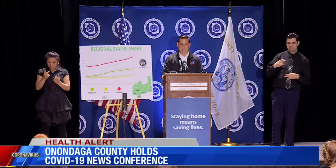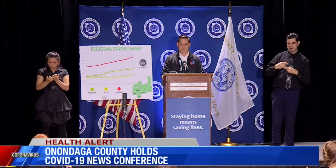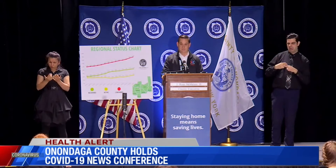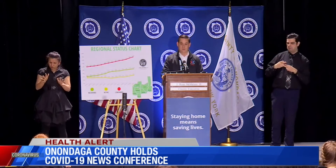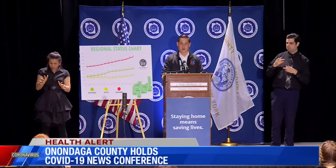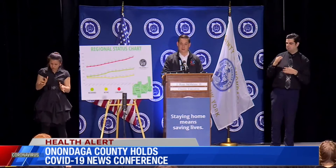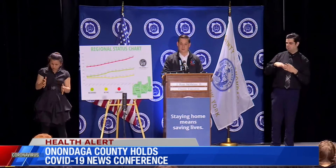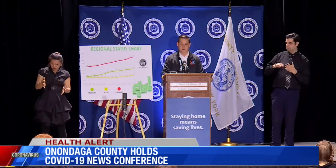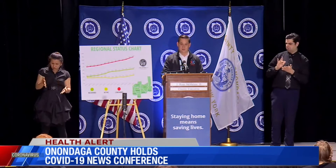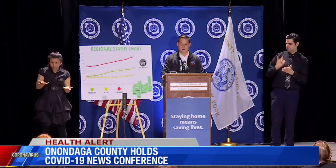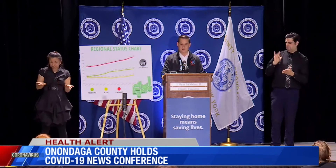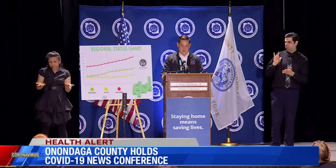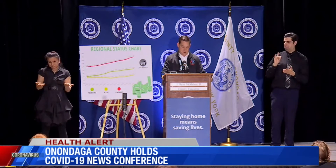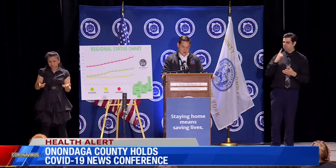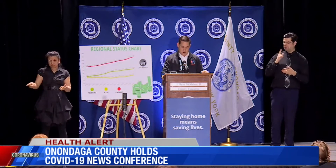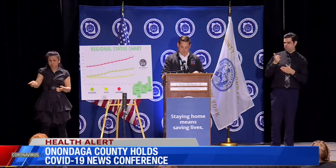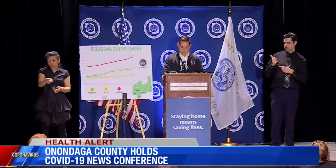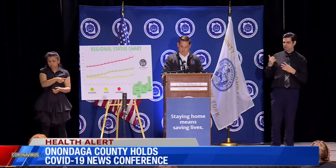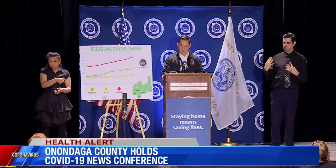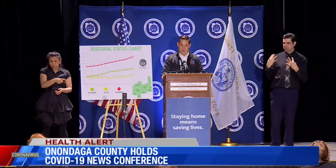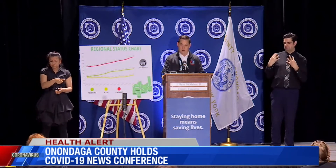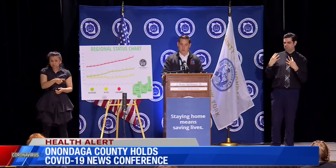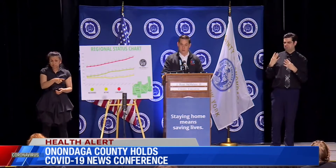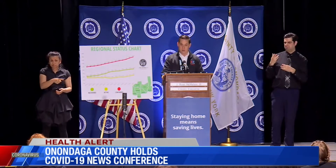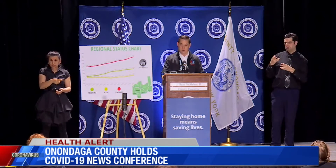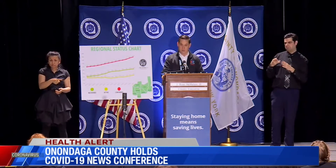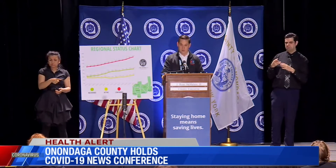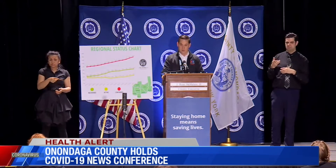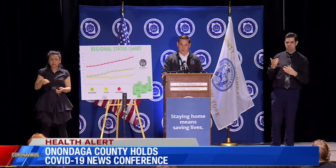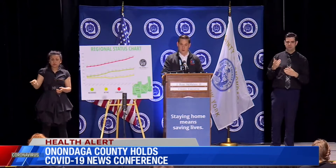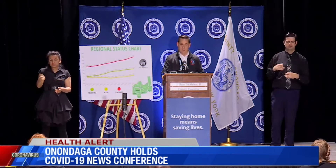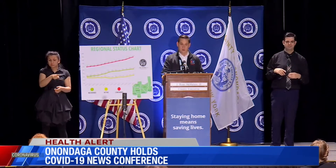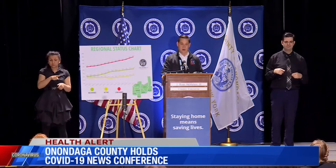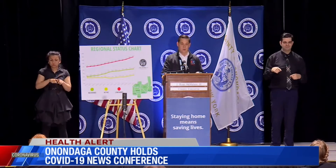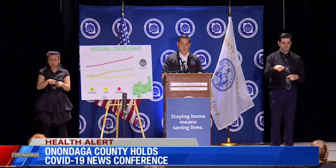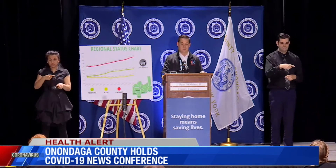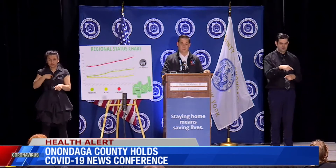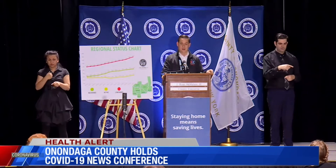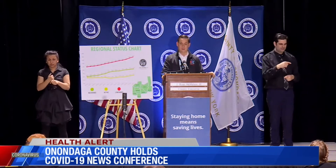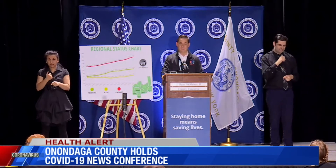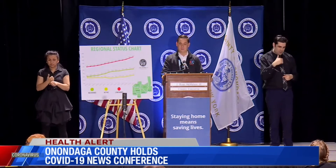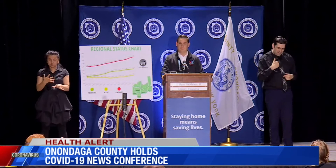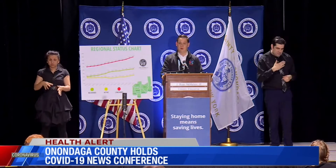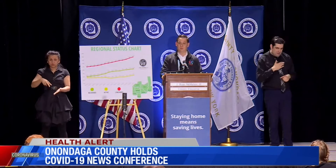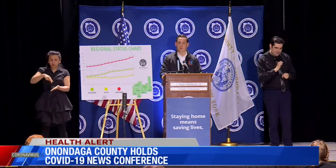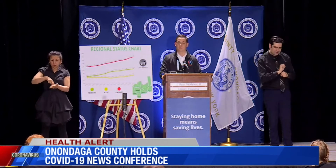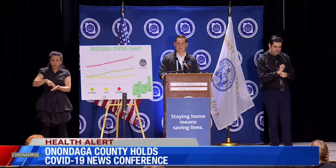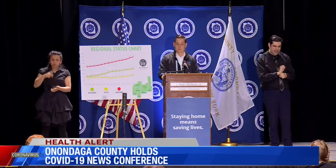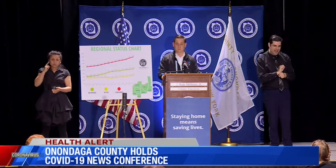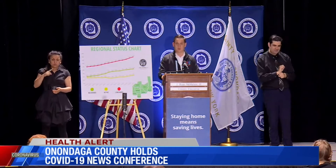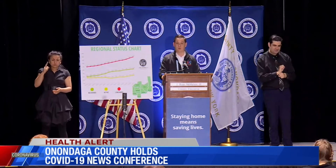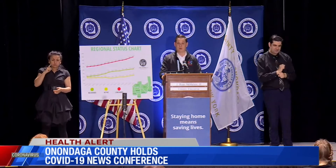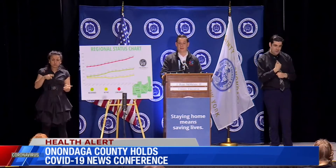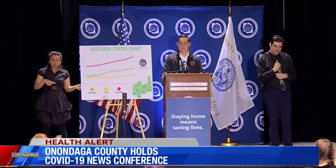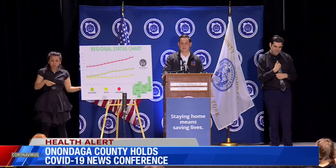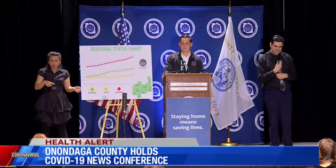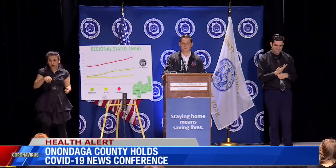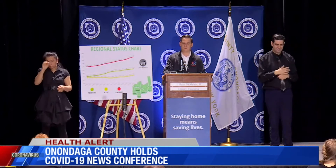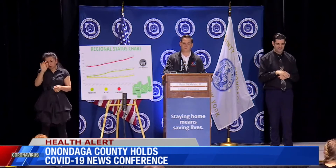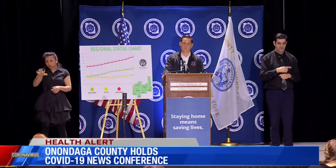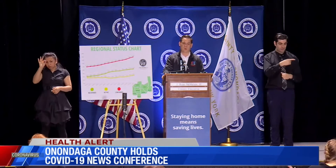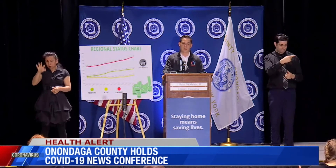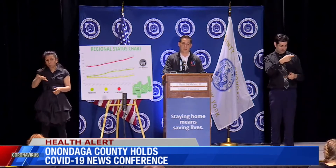job, okay? And none of them have to come out here and talk about how we just lost another person to